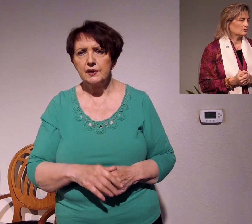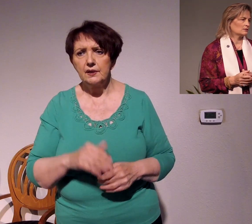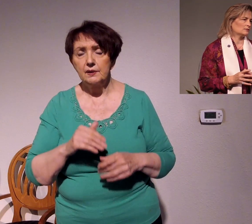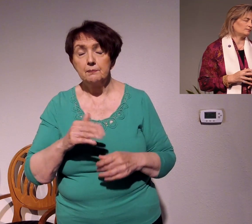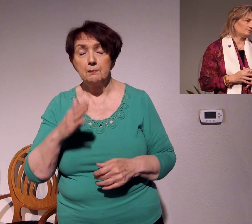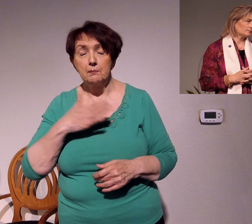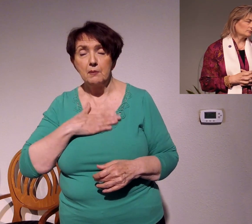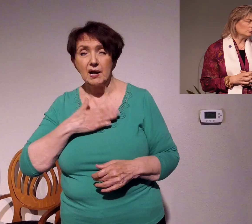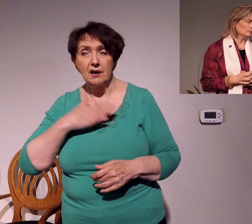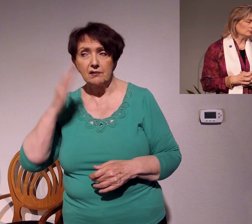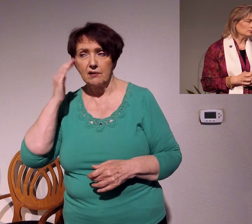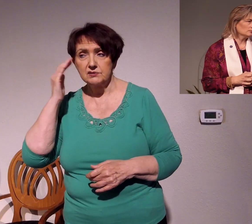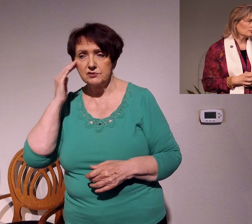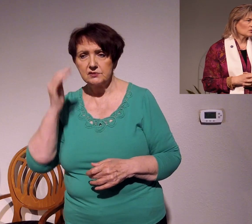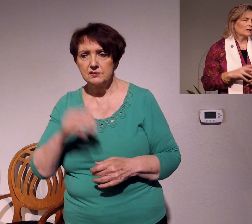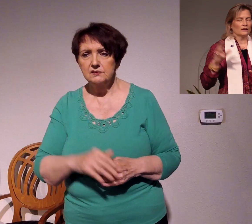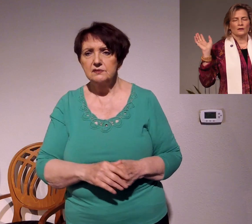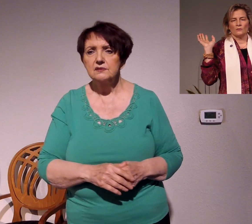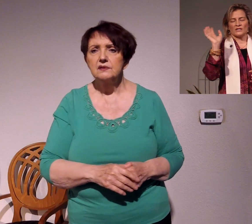consciousness.